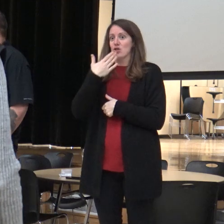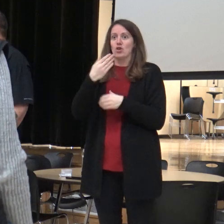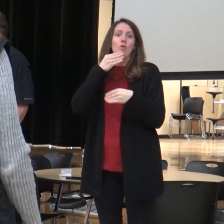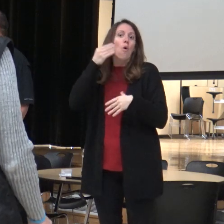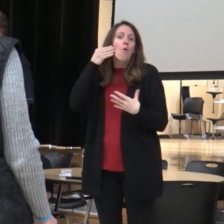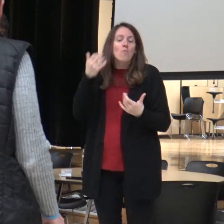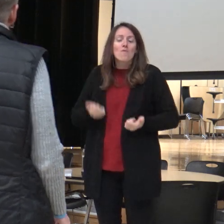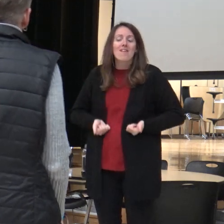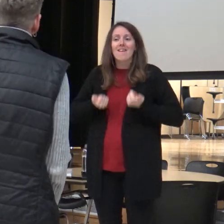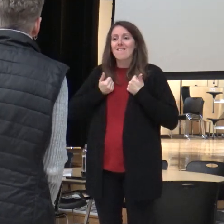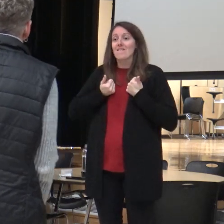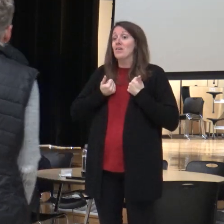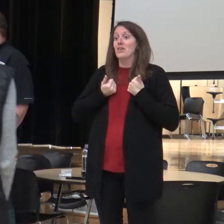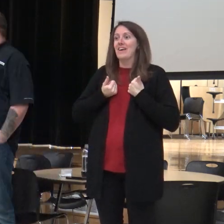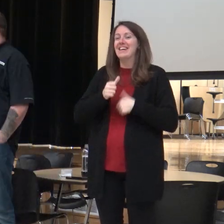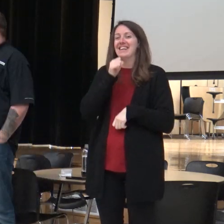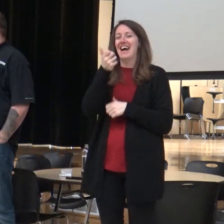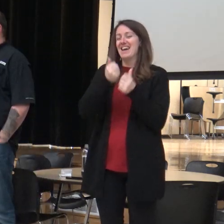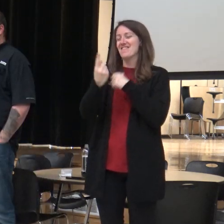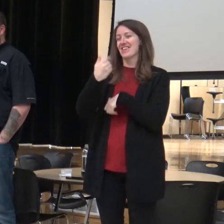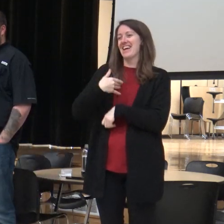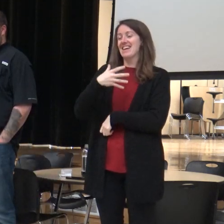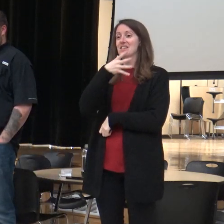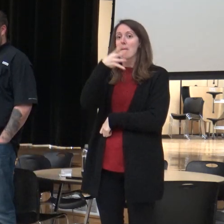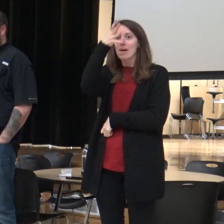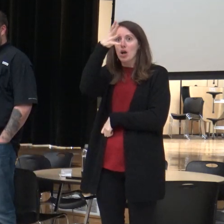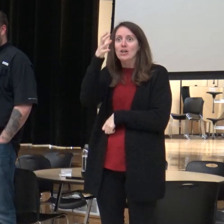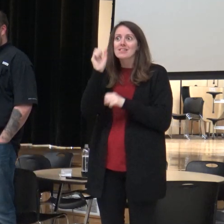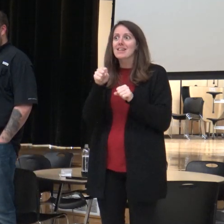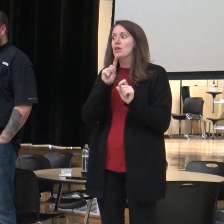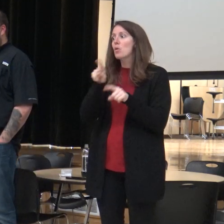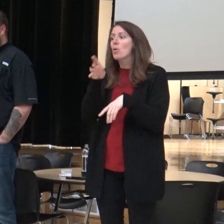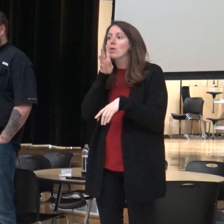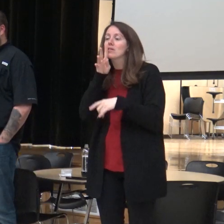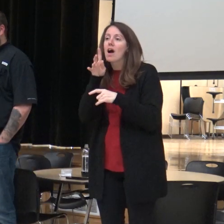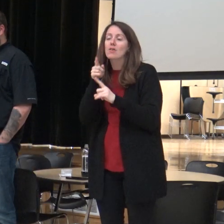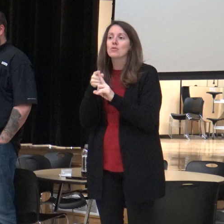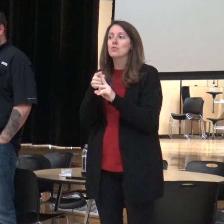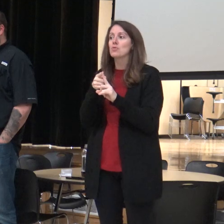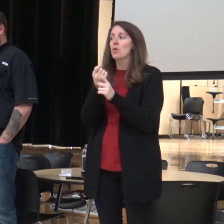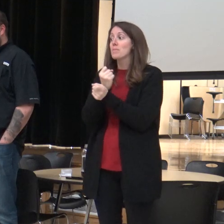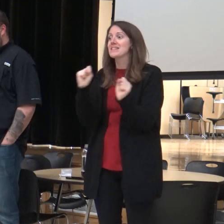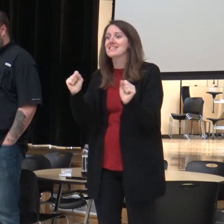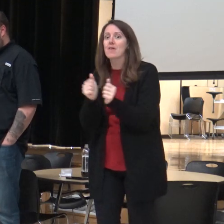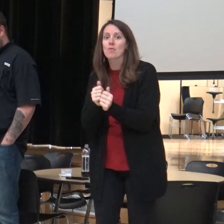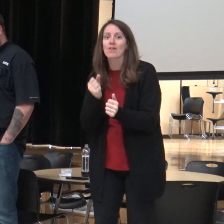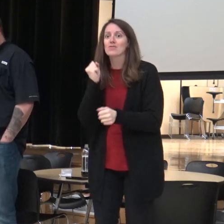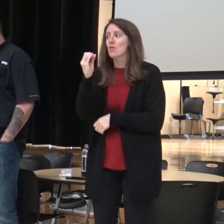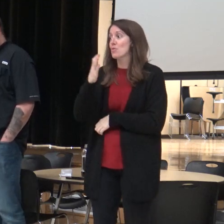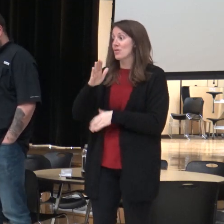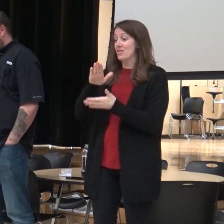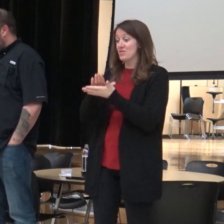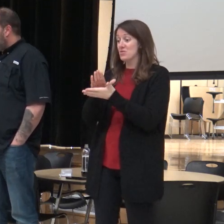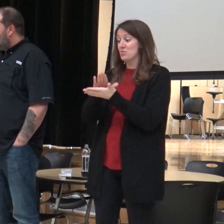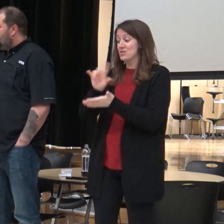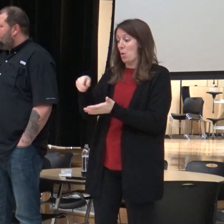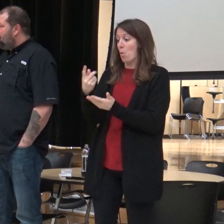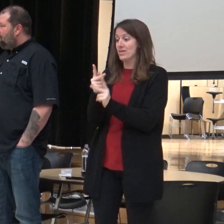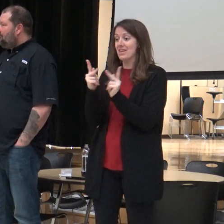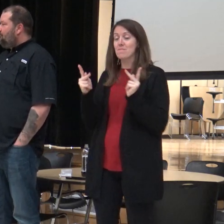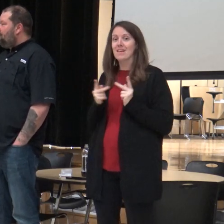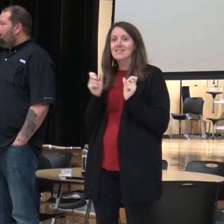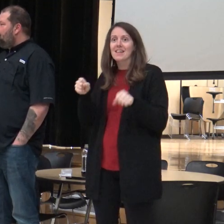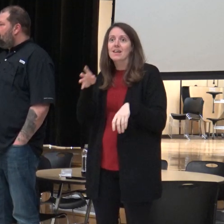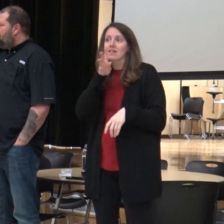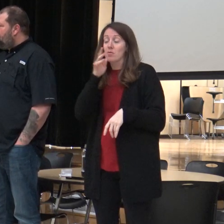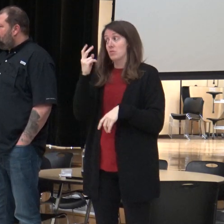life or parents they can rely on or talk to or feel safe with. Yeah. And so if school is their really only outlet, which I think we saw